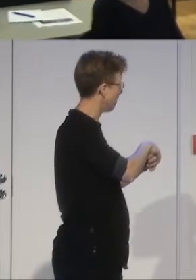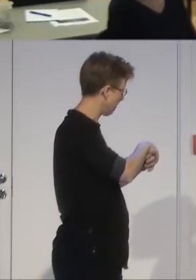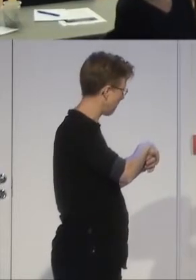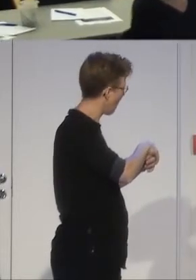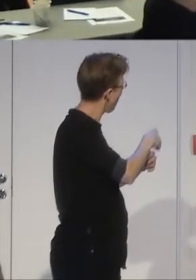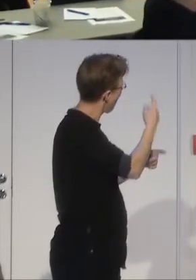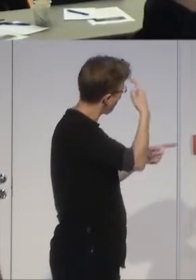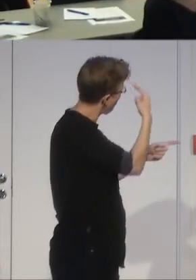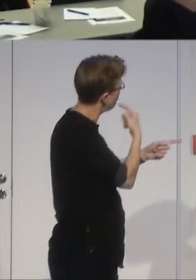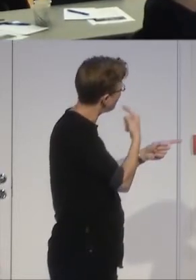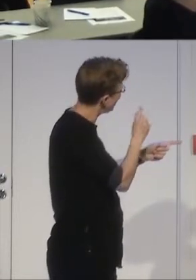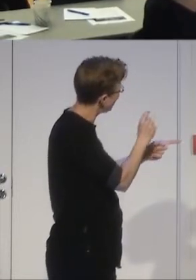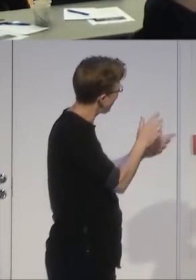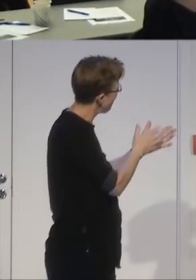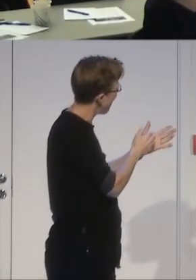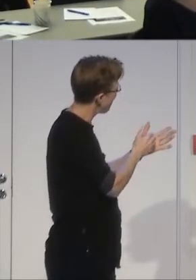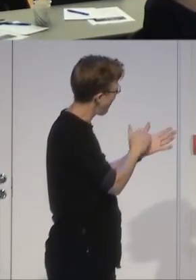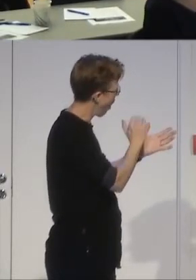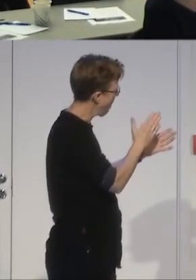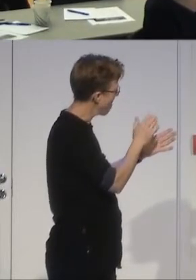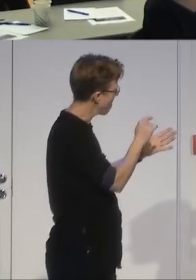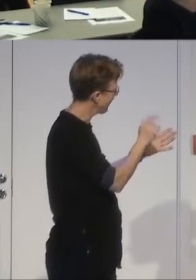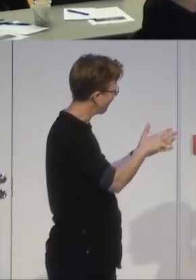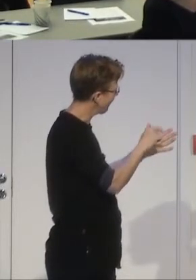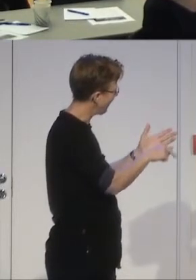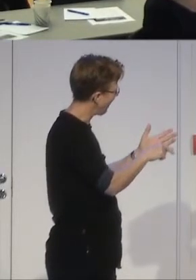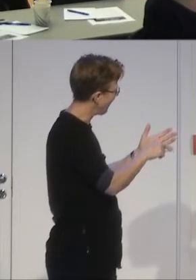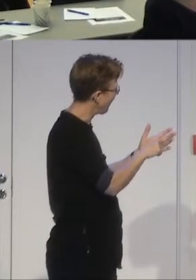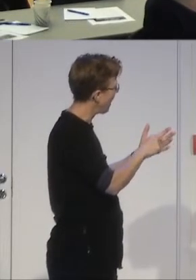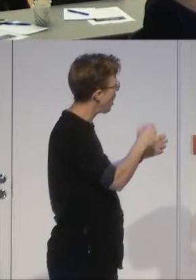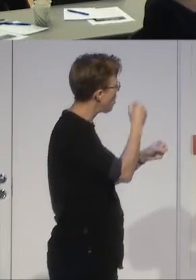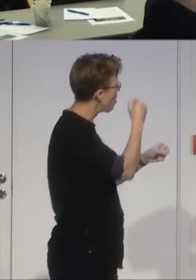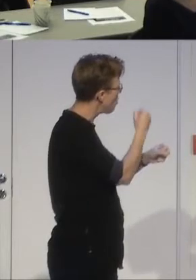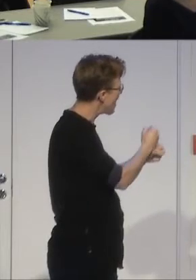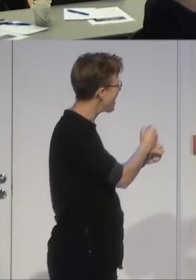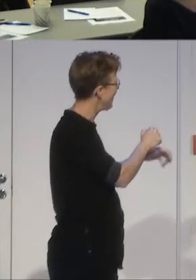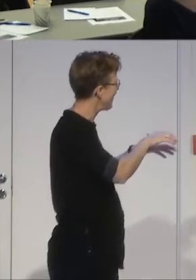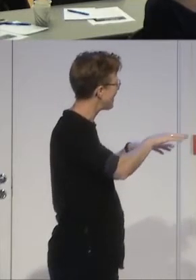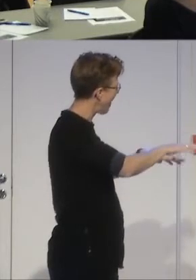yeah, can you say something more about that, please? The real space blend.